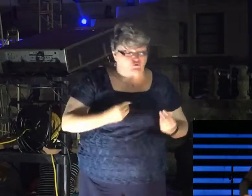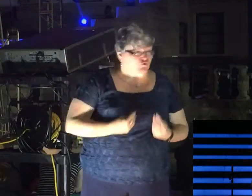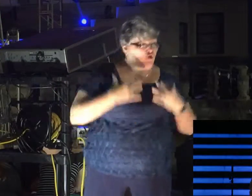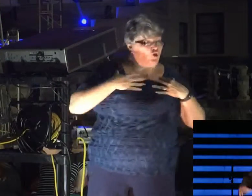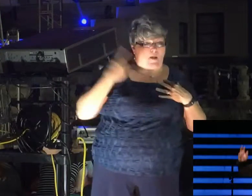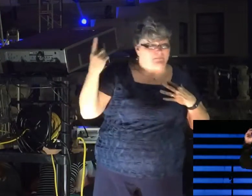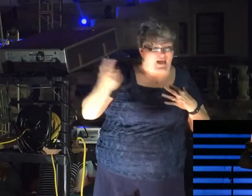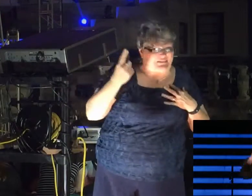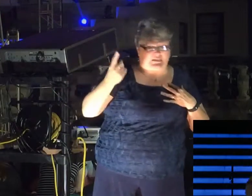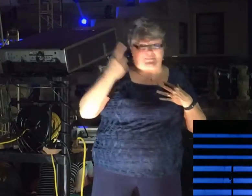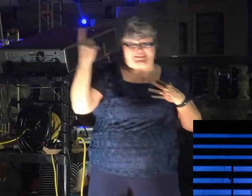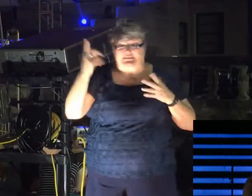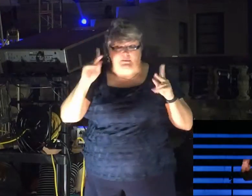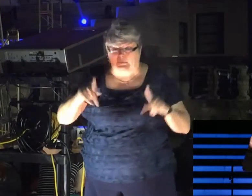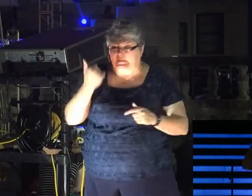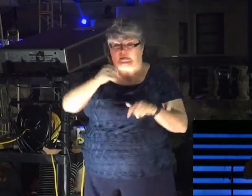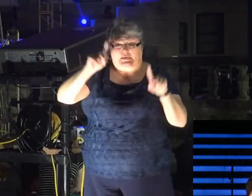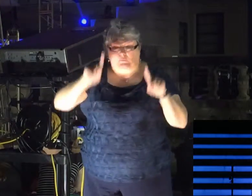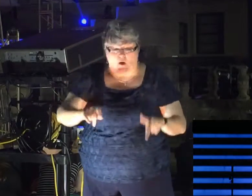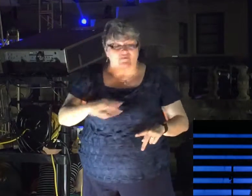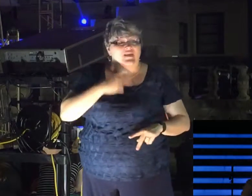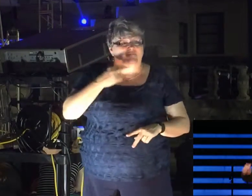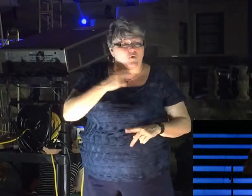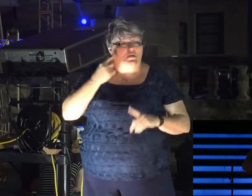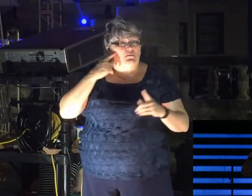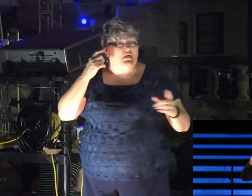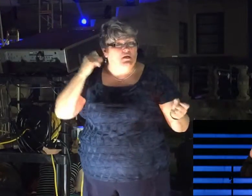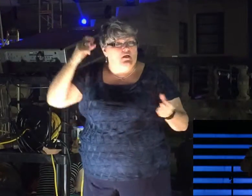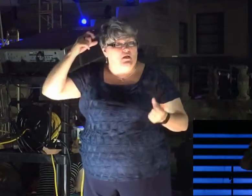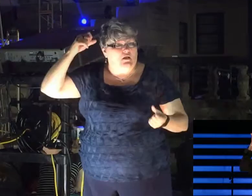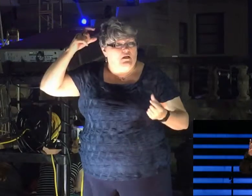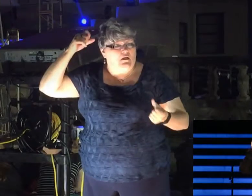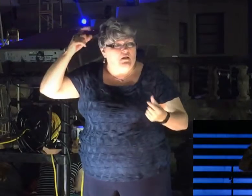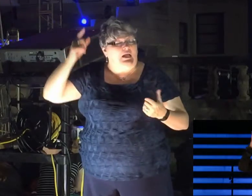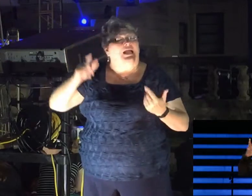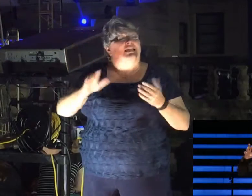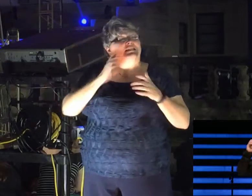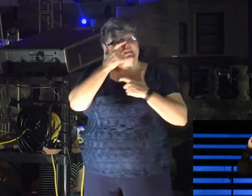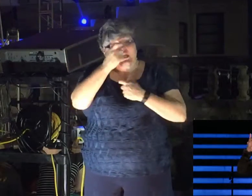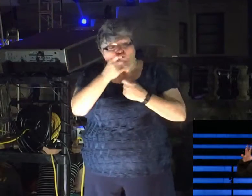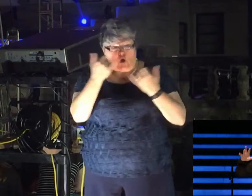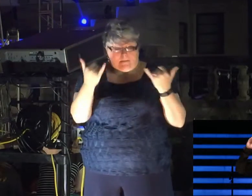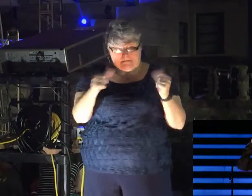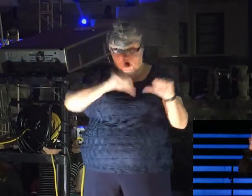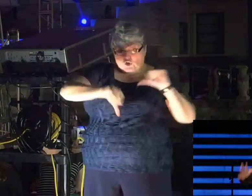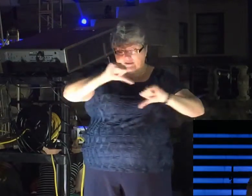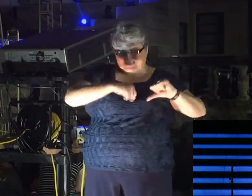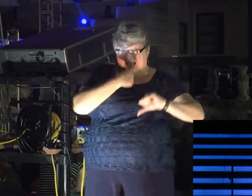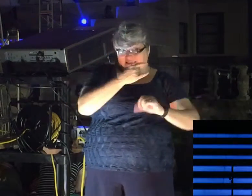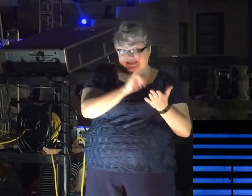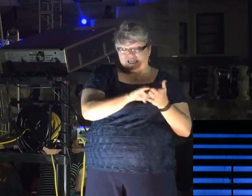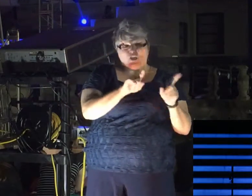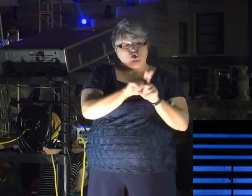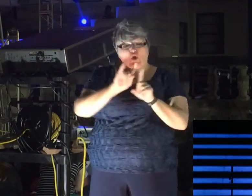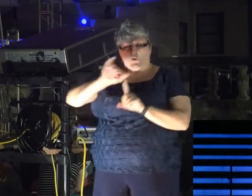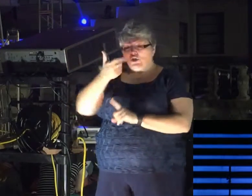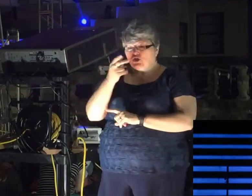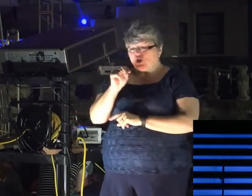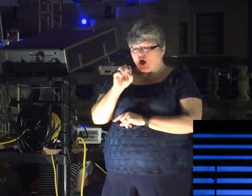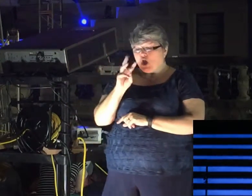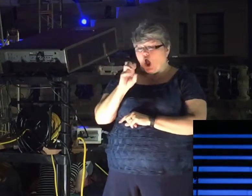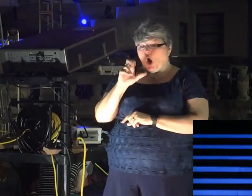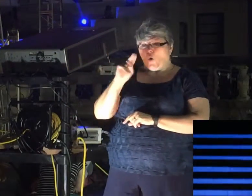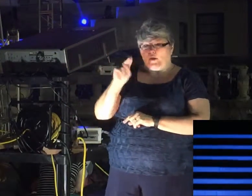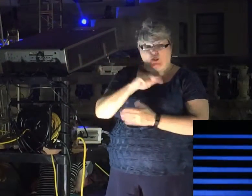killing us. Get turned on by something, someone, anyone. That voice will begin to fire. And it's interesting. Modern science is saying that, but so